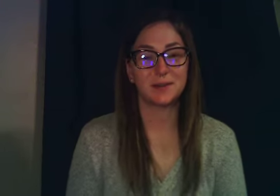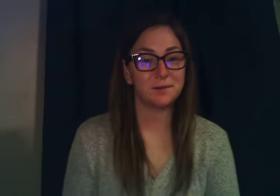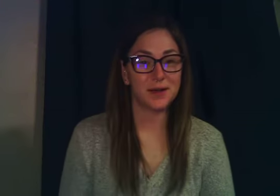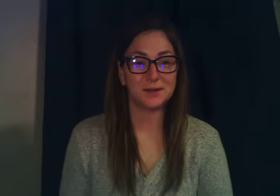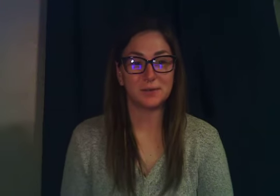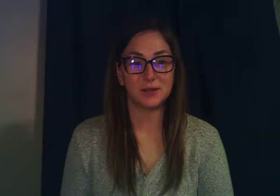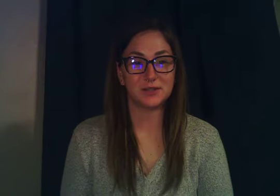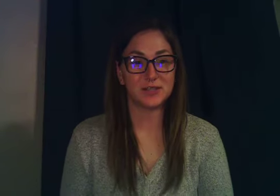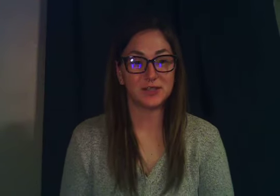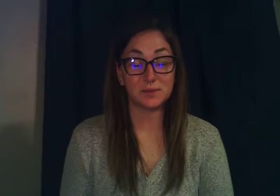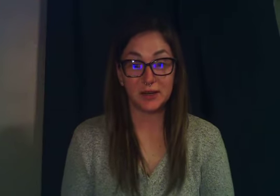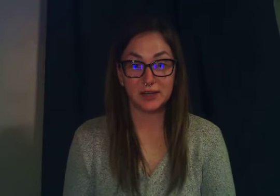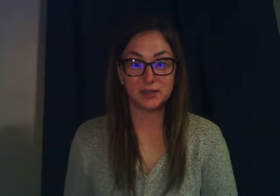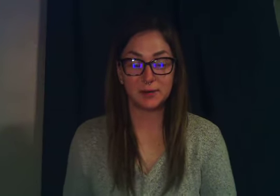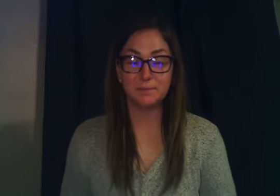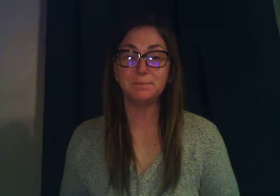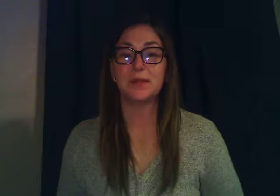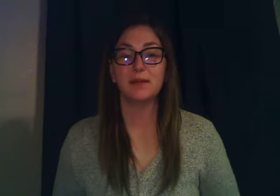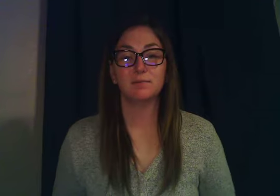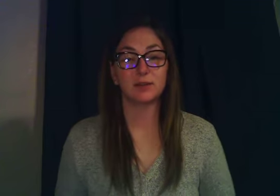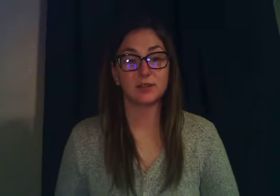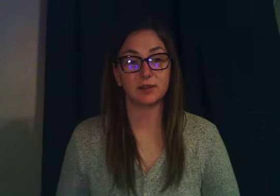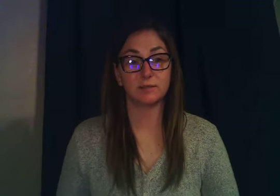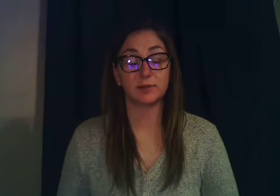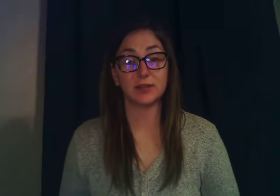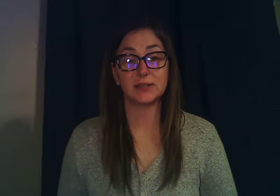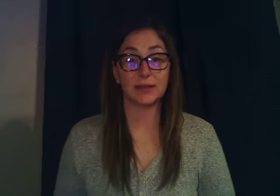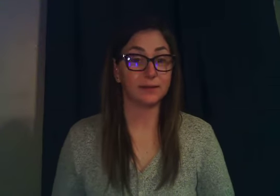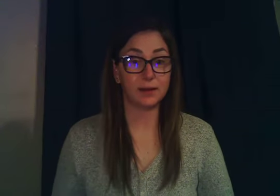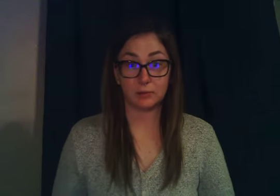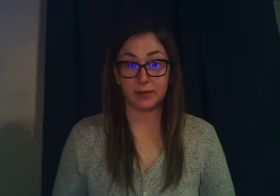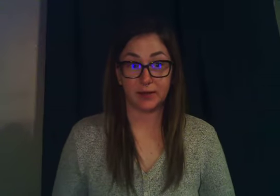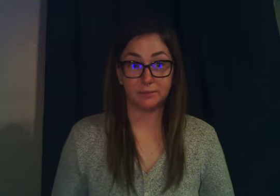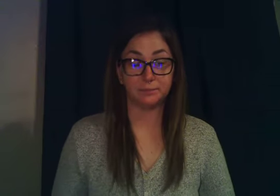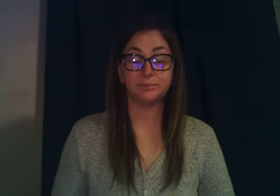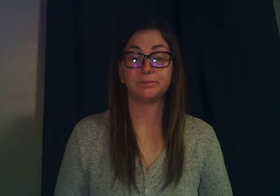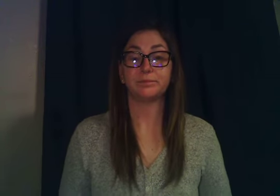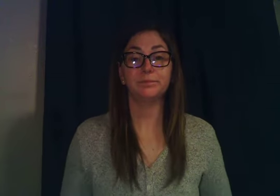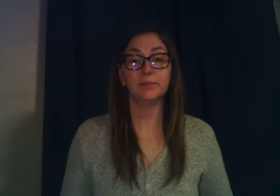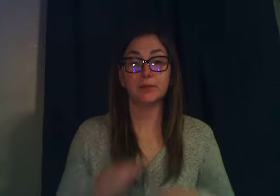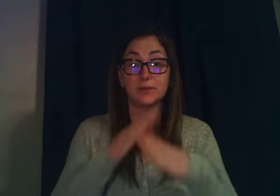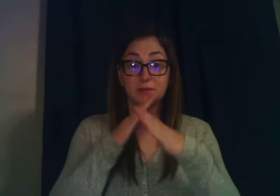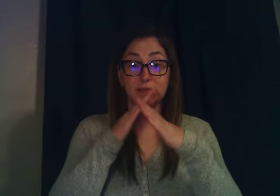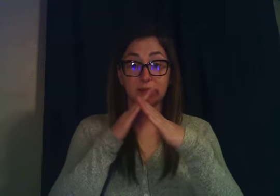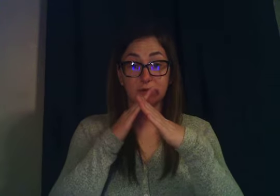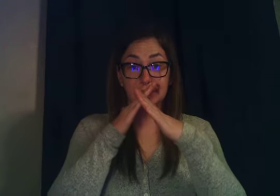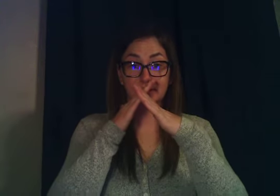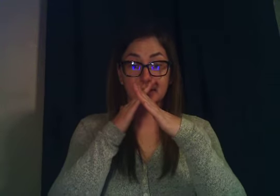So I'll just jump right into it. We're going to start off learning Silent Night, Holy Night. So the sign for silent,